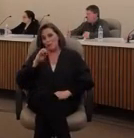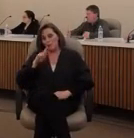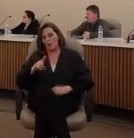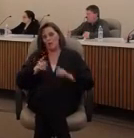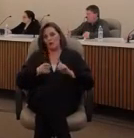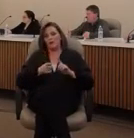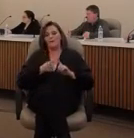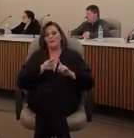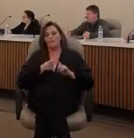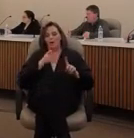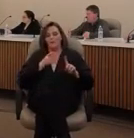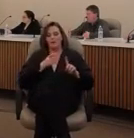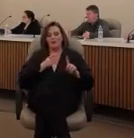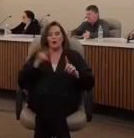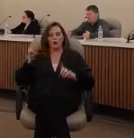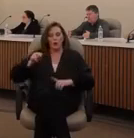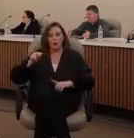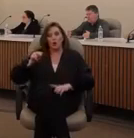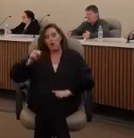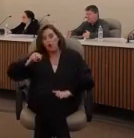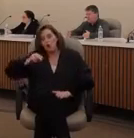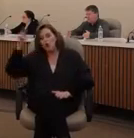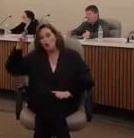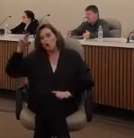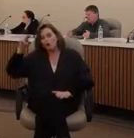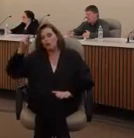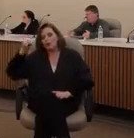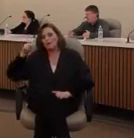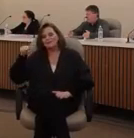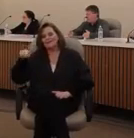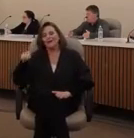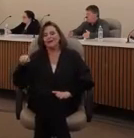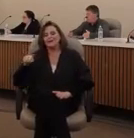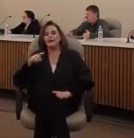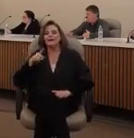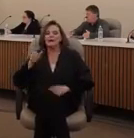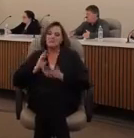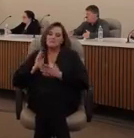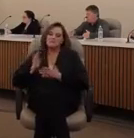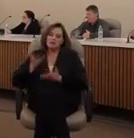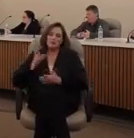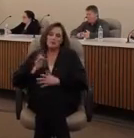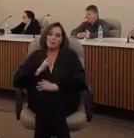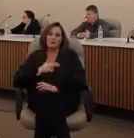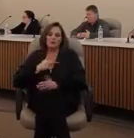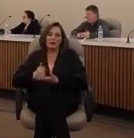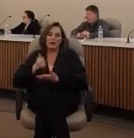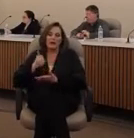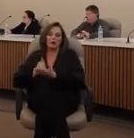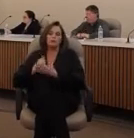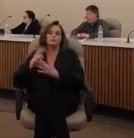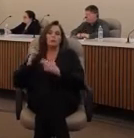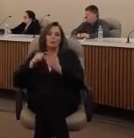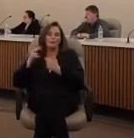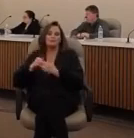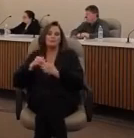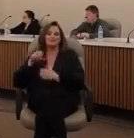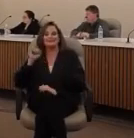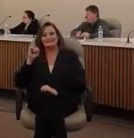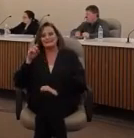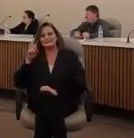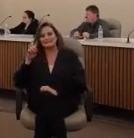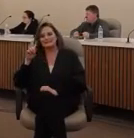the intersection. We would help obtaining any easements or permitting